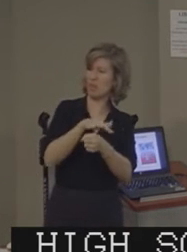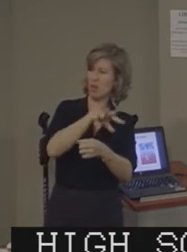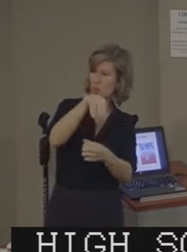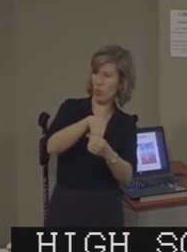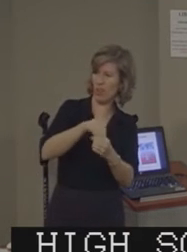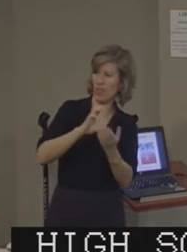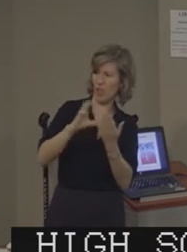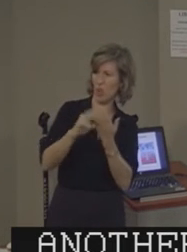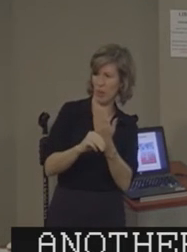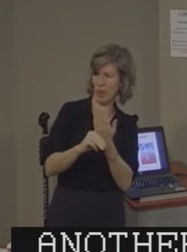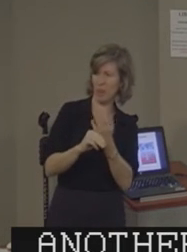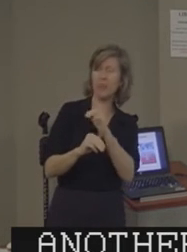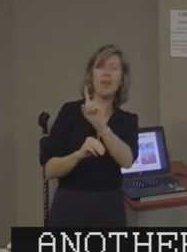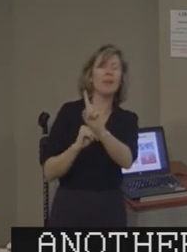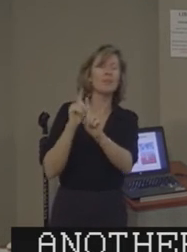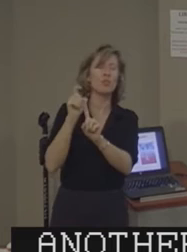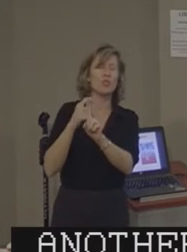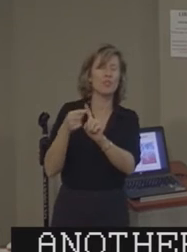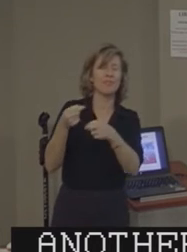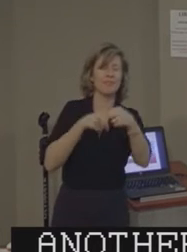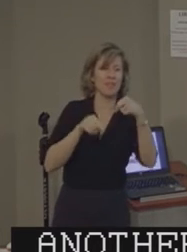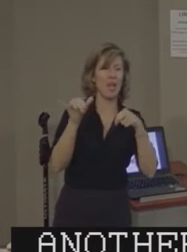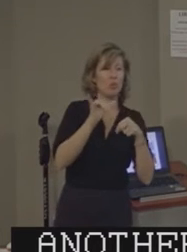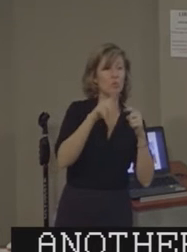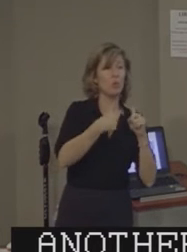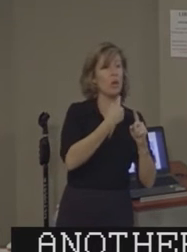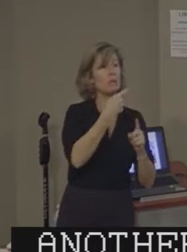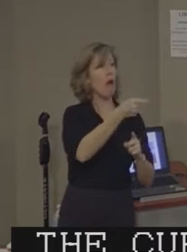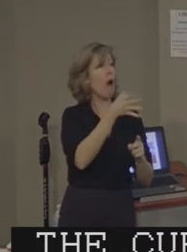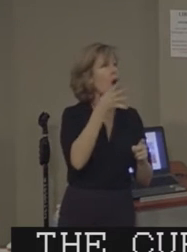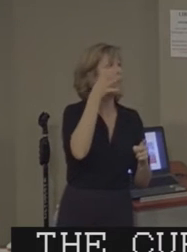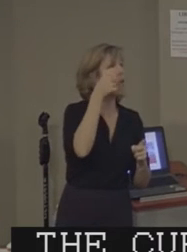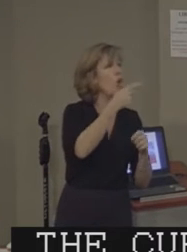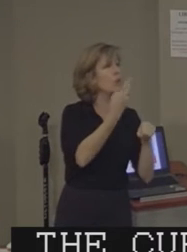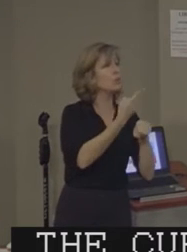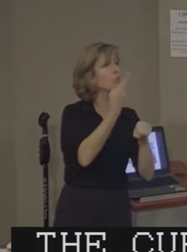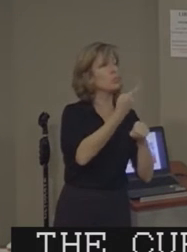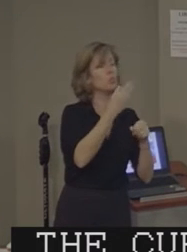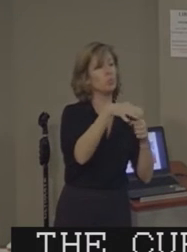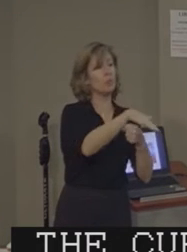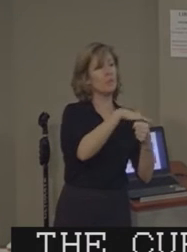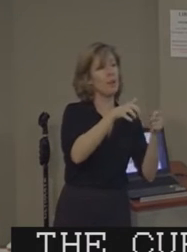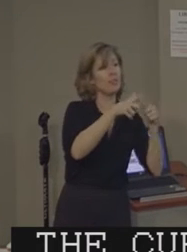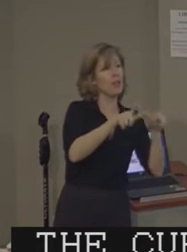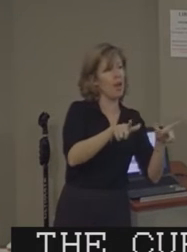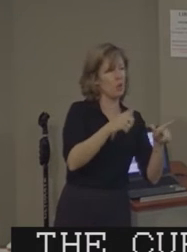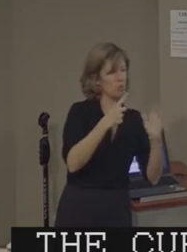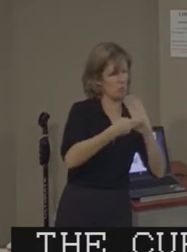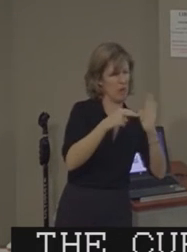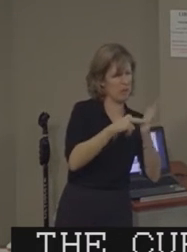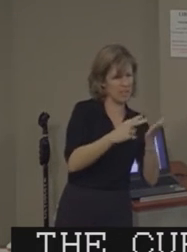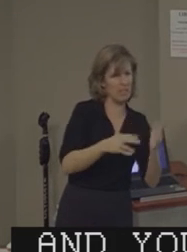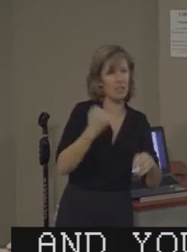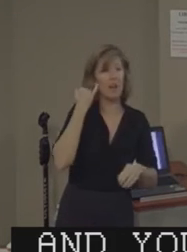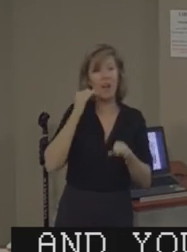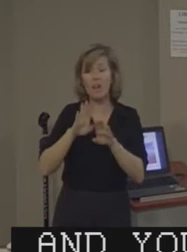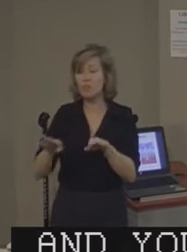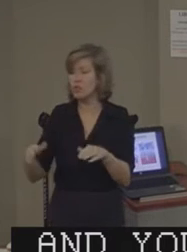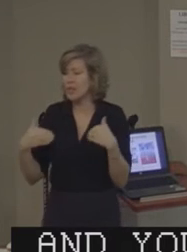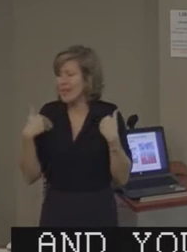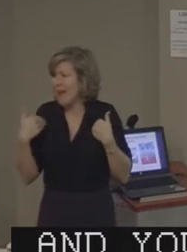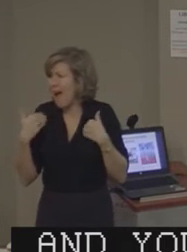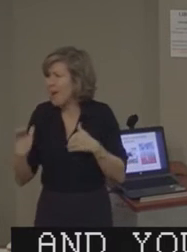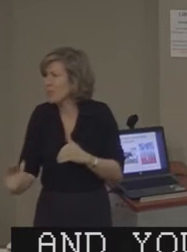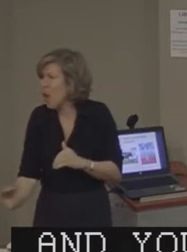mean spatial language from parents' curriculum? Well, you know, when kids are preschoolers, they don't exactly have a